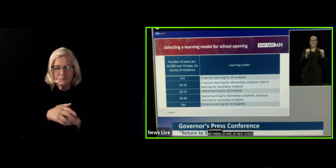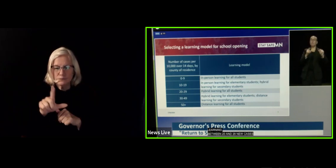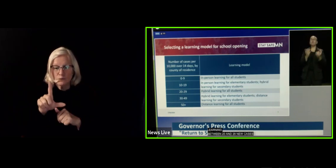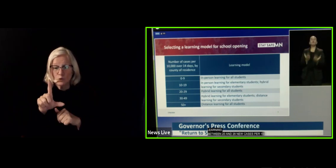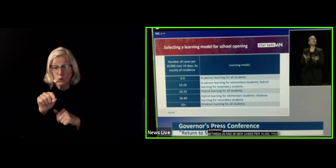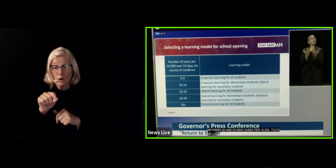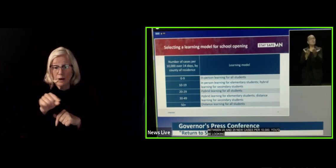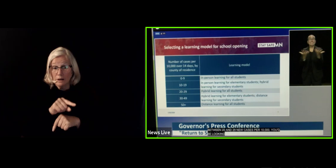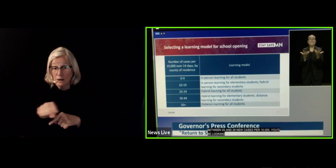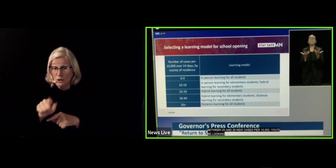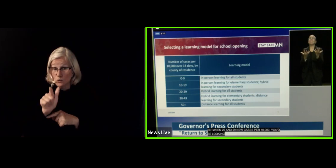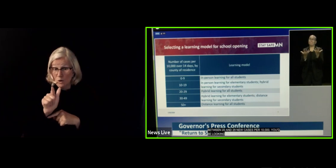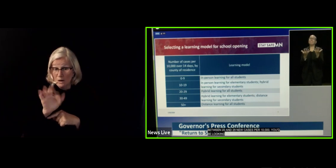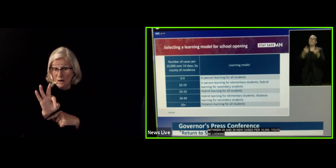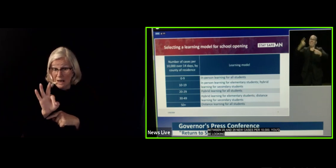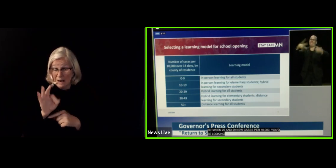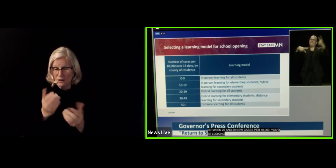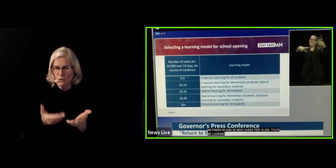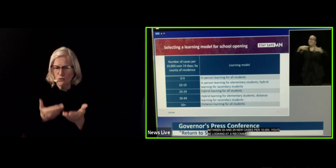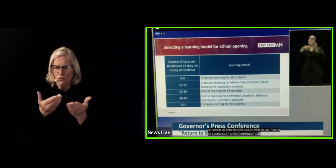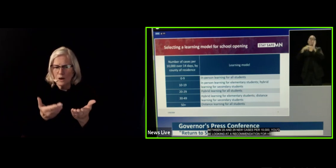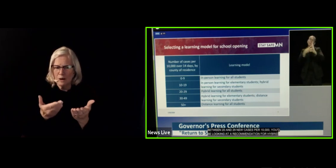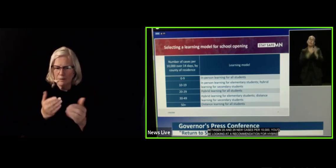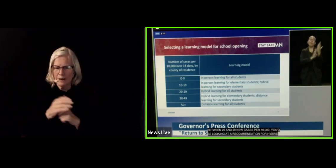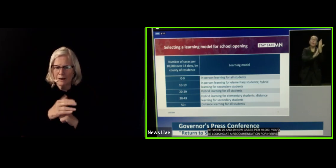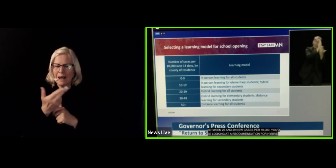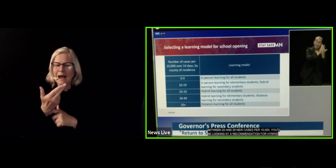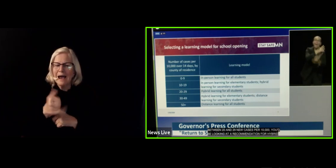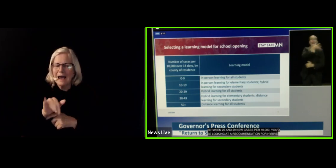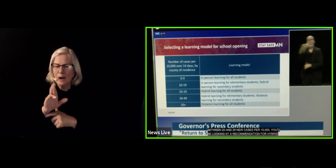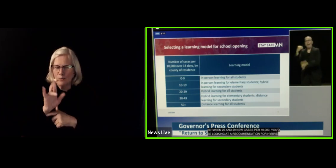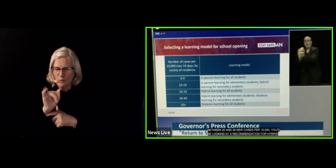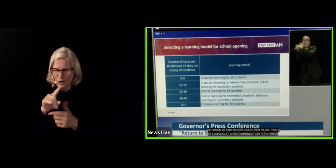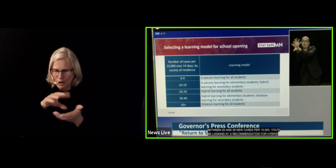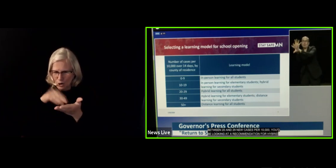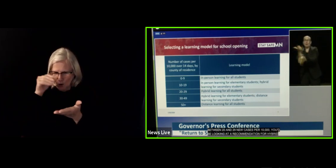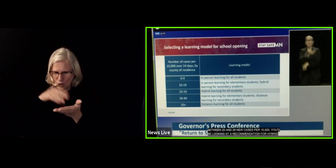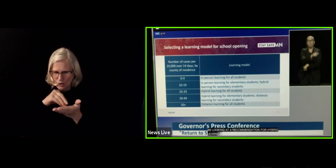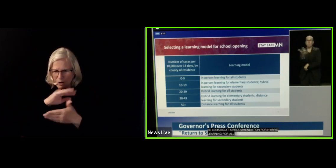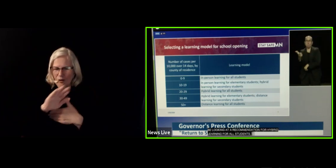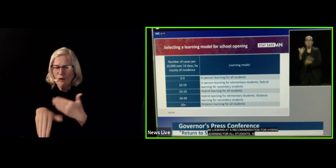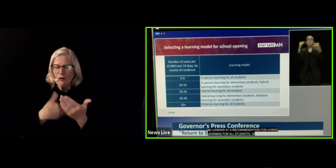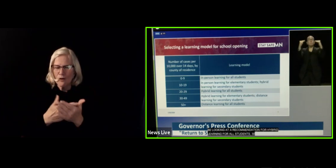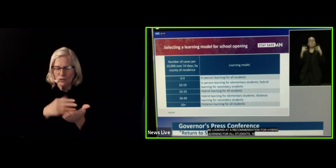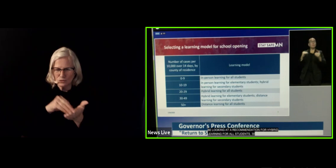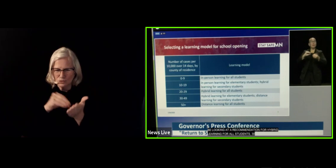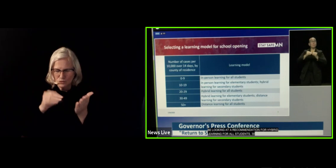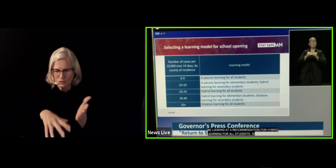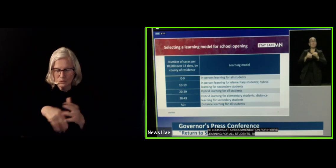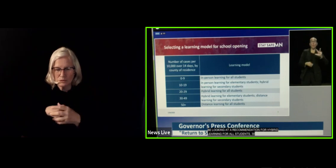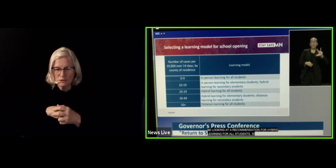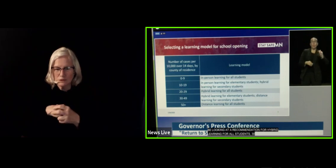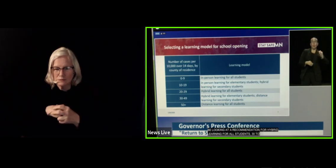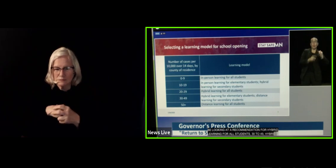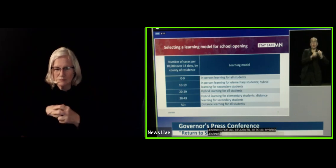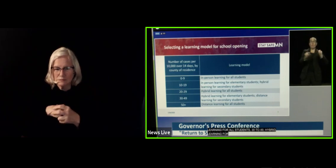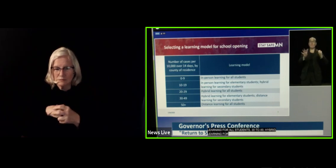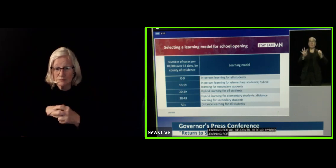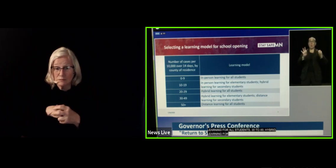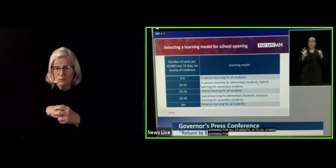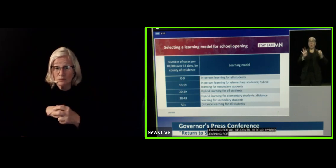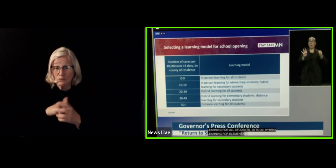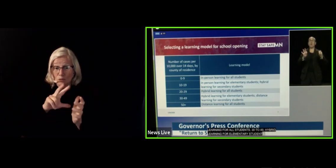hybrid learning for all students, 30 to 49, hybrid learning for elementary students, distance learning for secondary students,